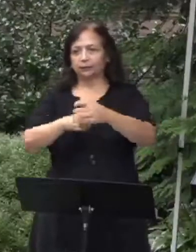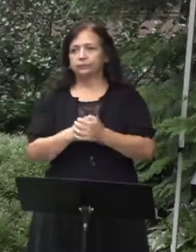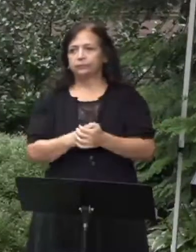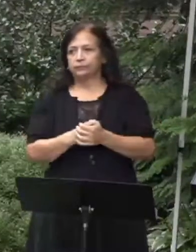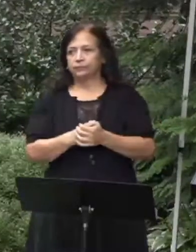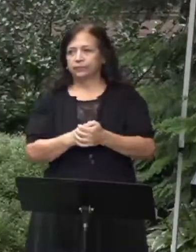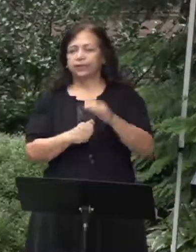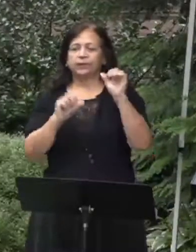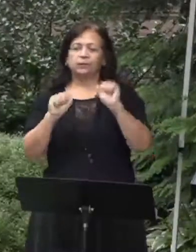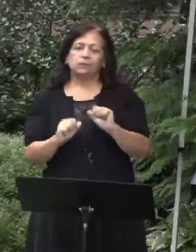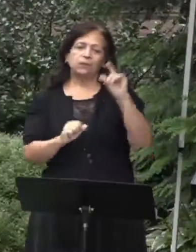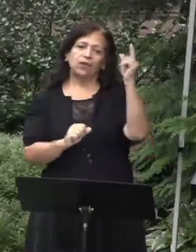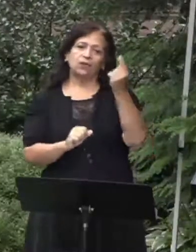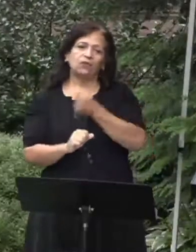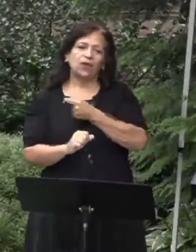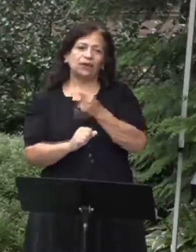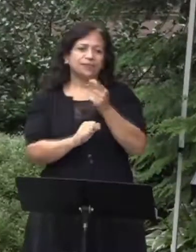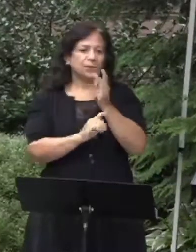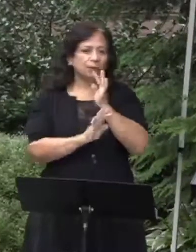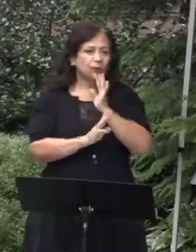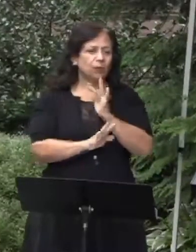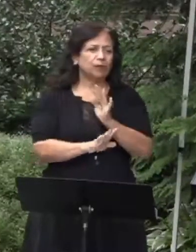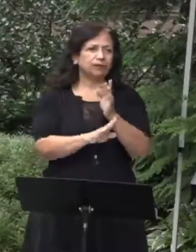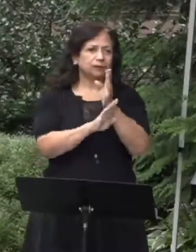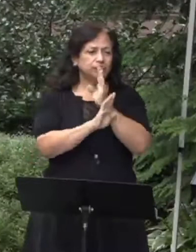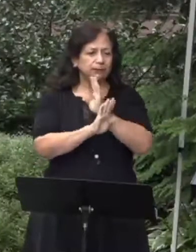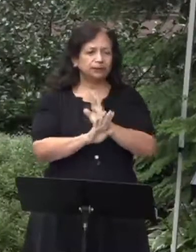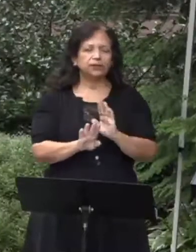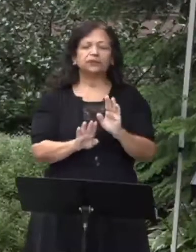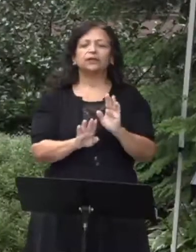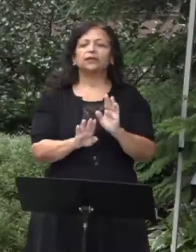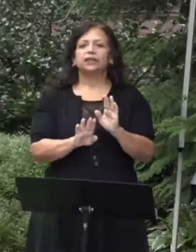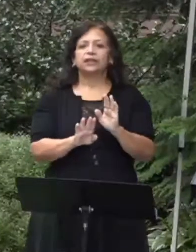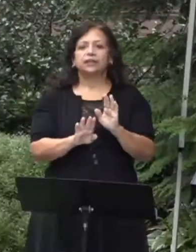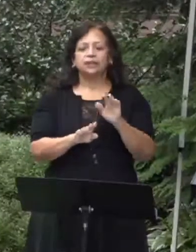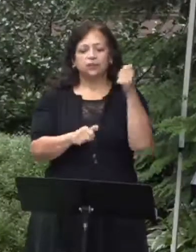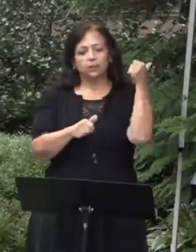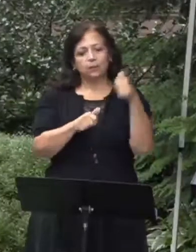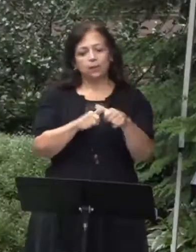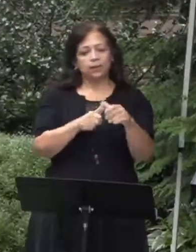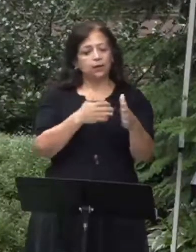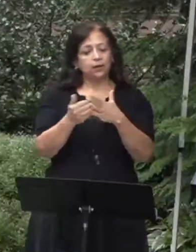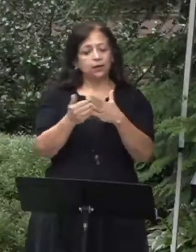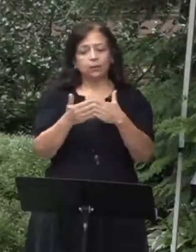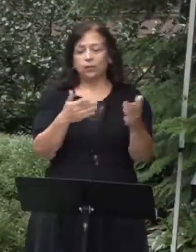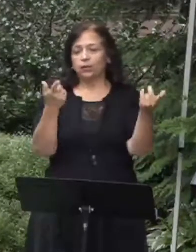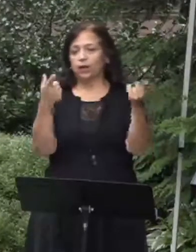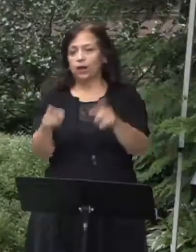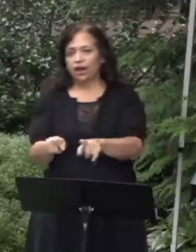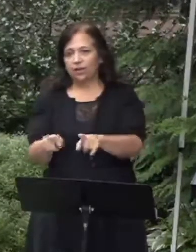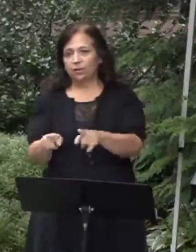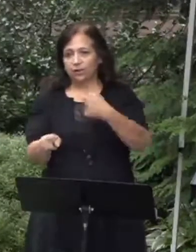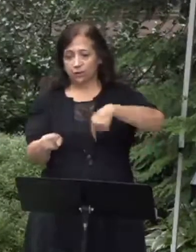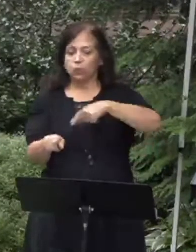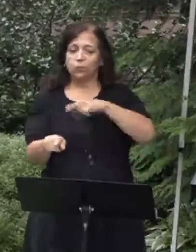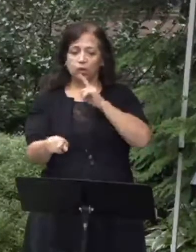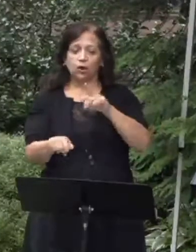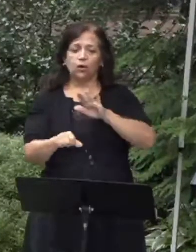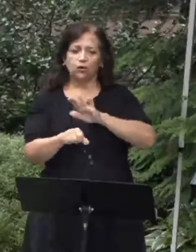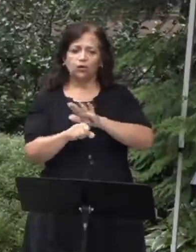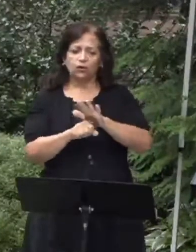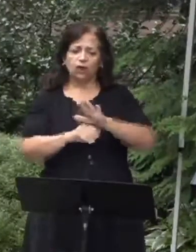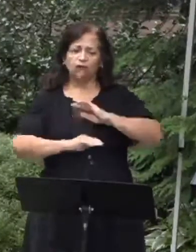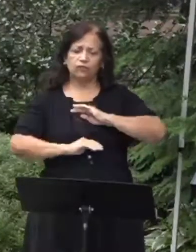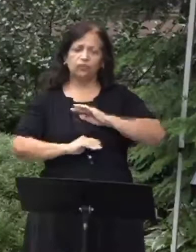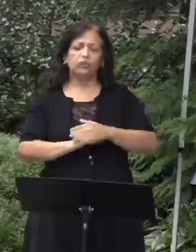May grace whisper softly with the reminder that no matter what, we are enough.